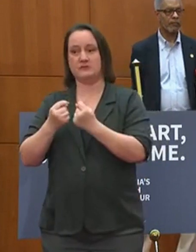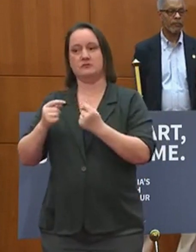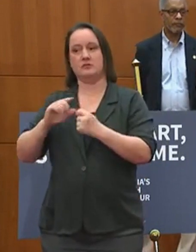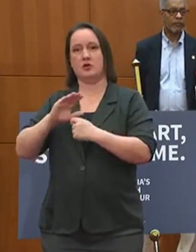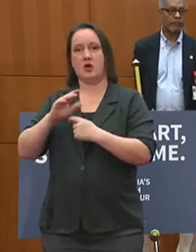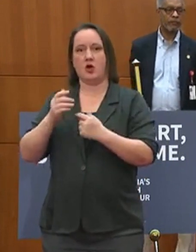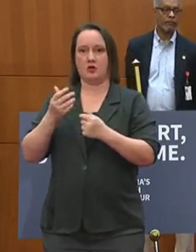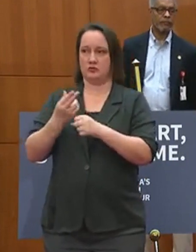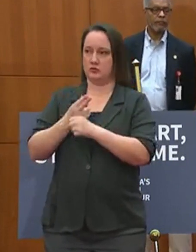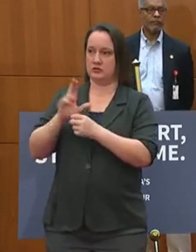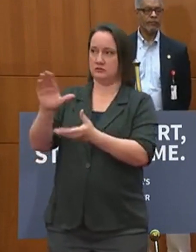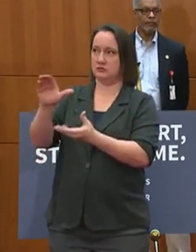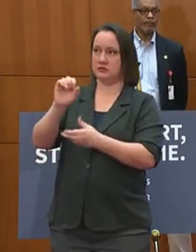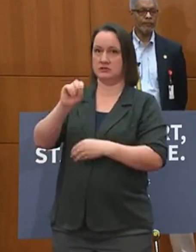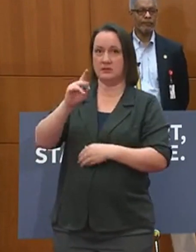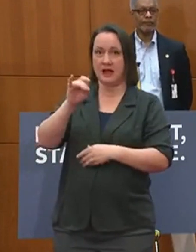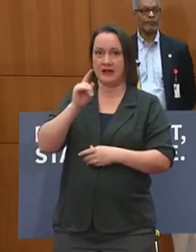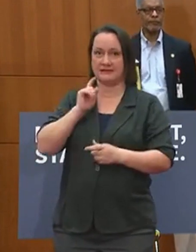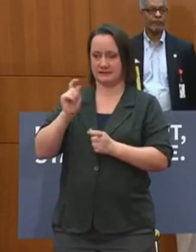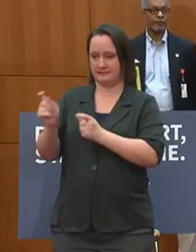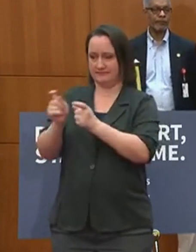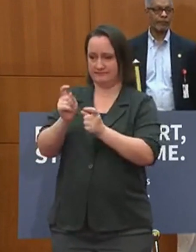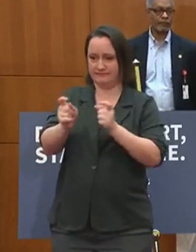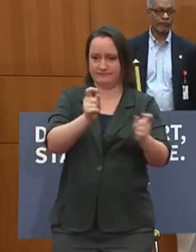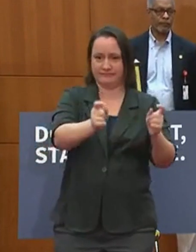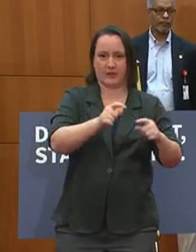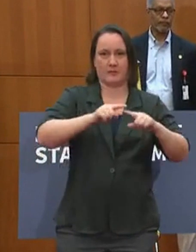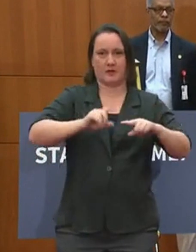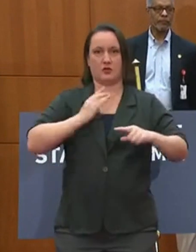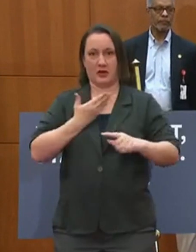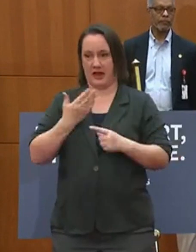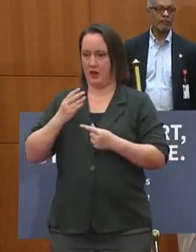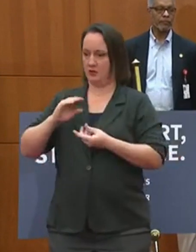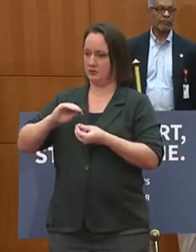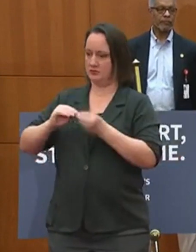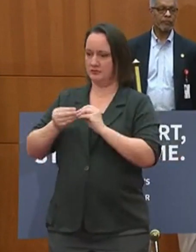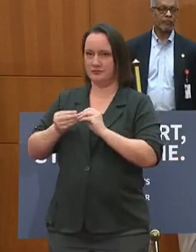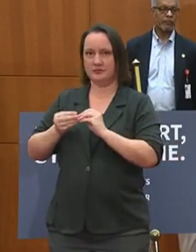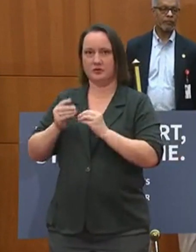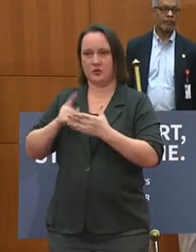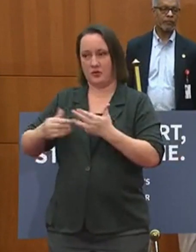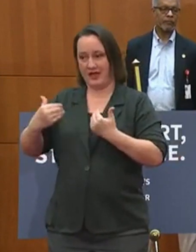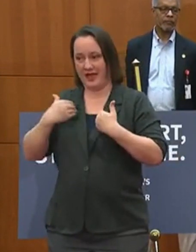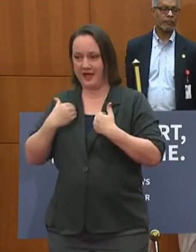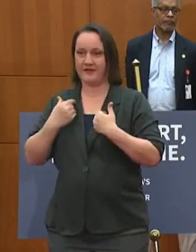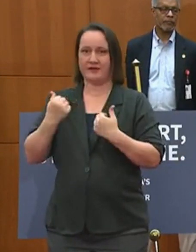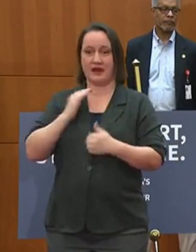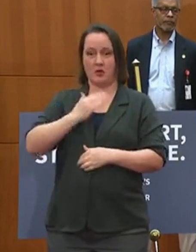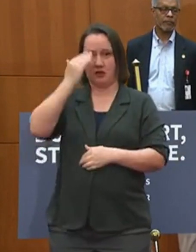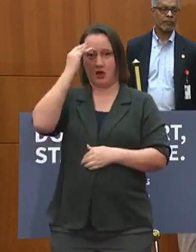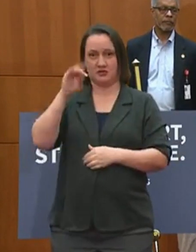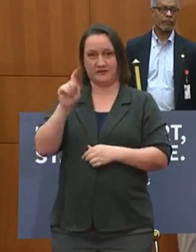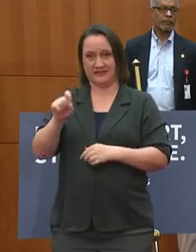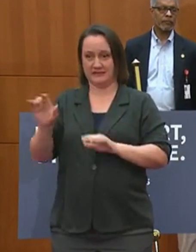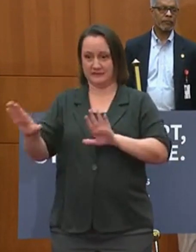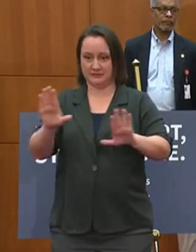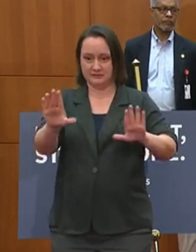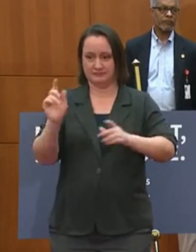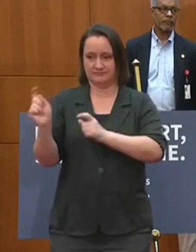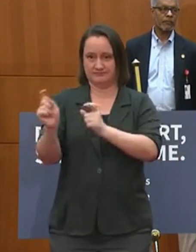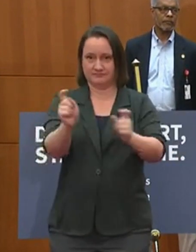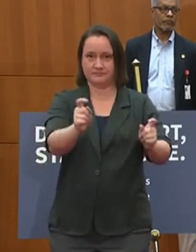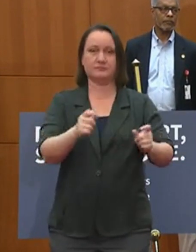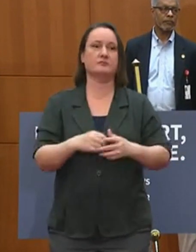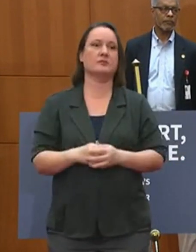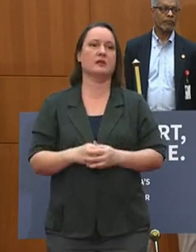and allocating them based on inventories and based on our knowledge of where the needs are. And that, and I'm learning day